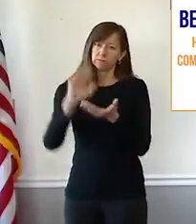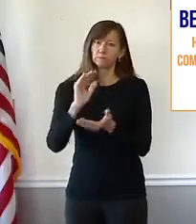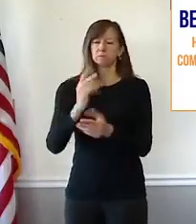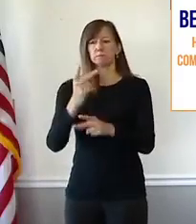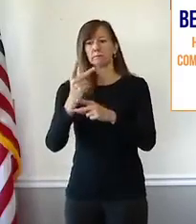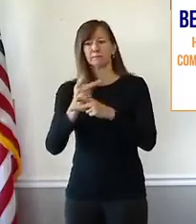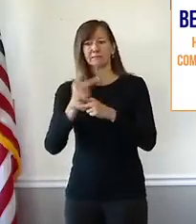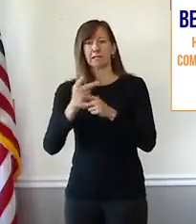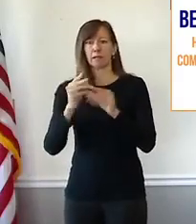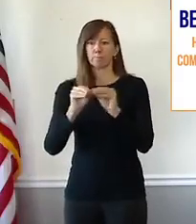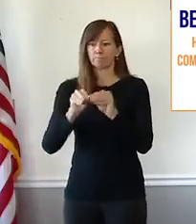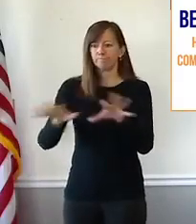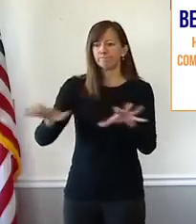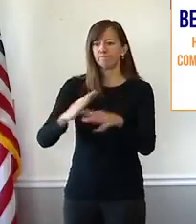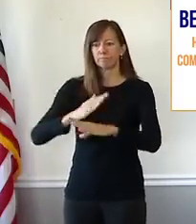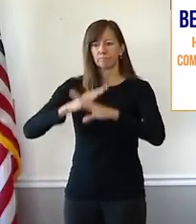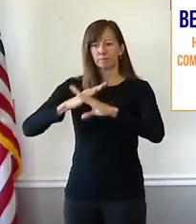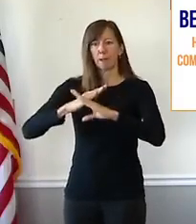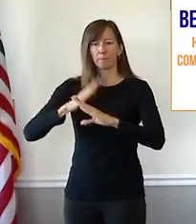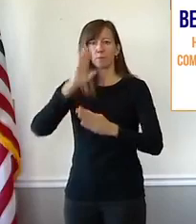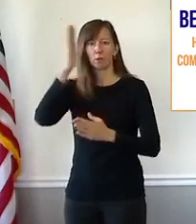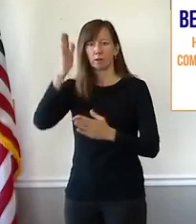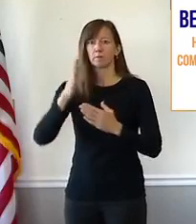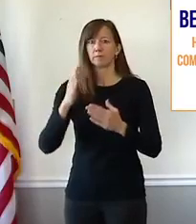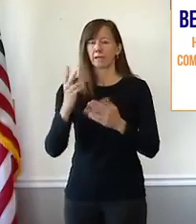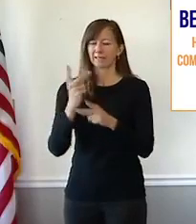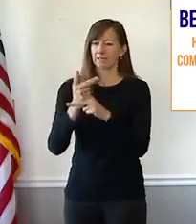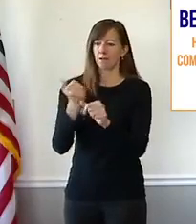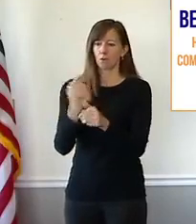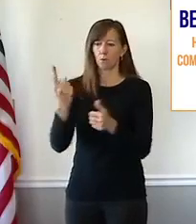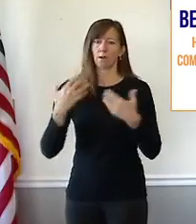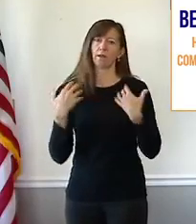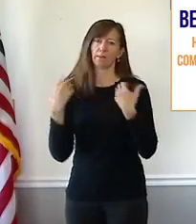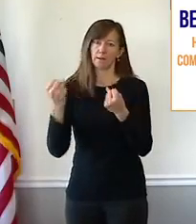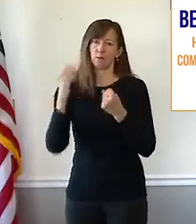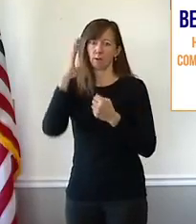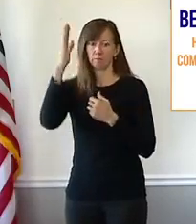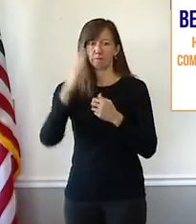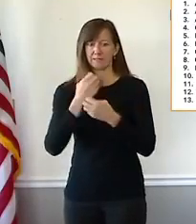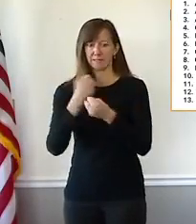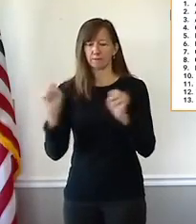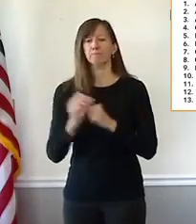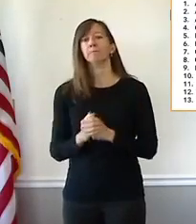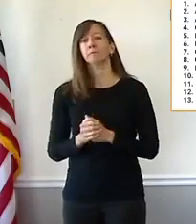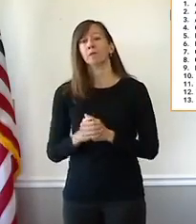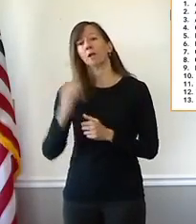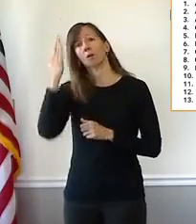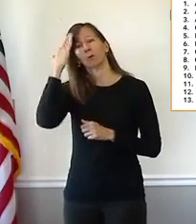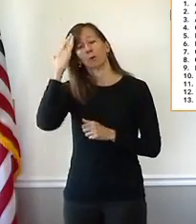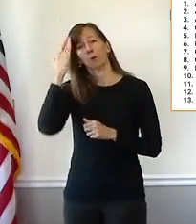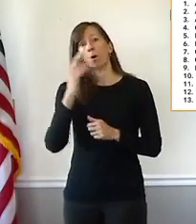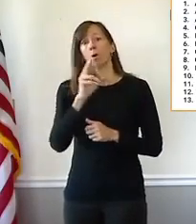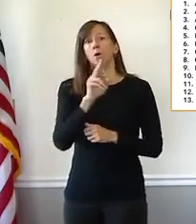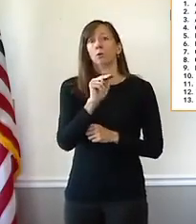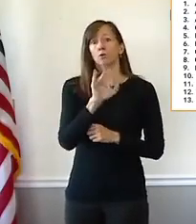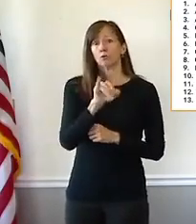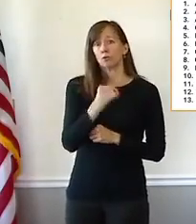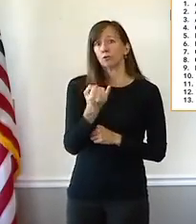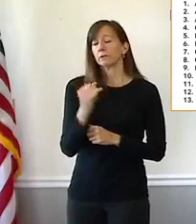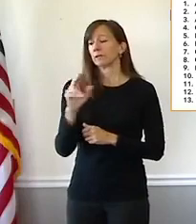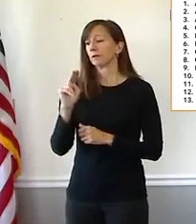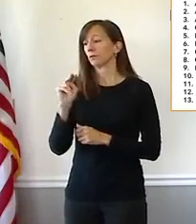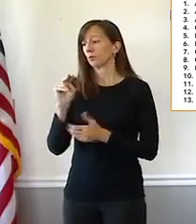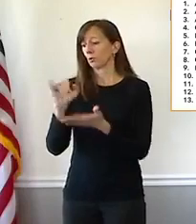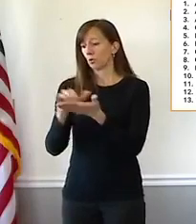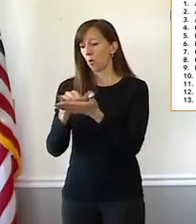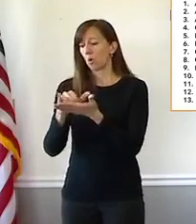safe and healthy. As you know, the states of New York, New Jersey, and Connecticut have advised on these